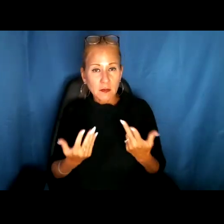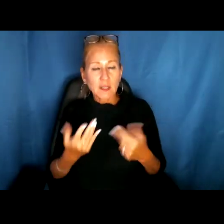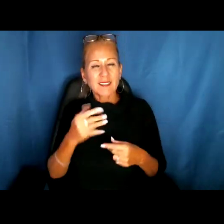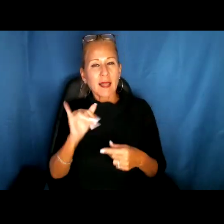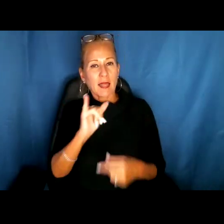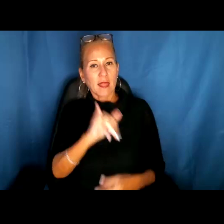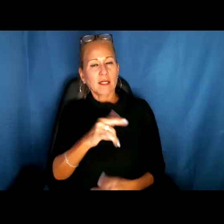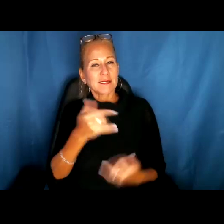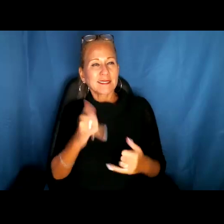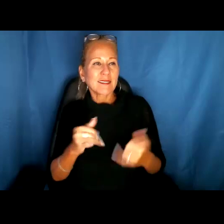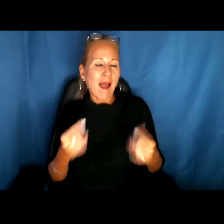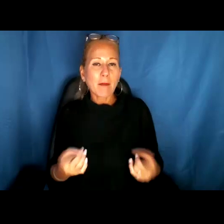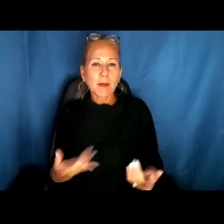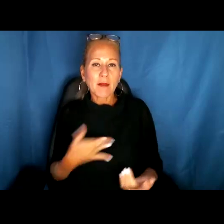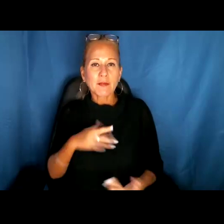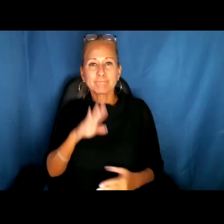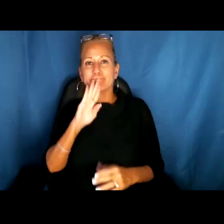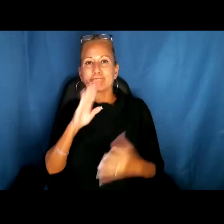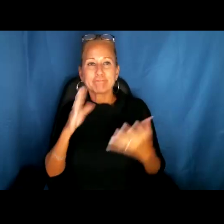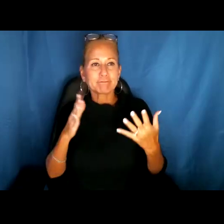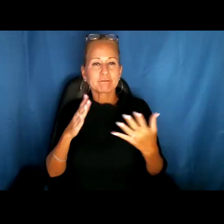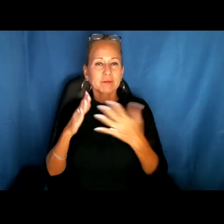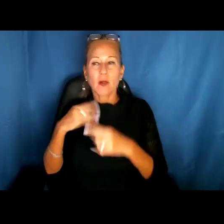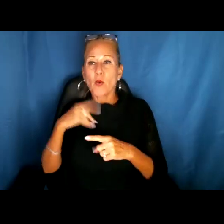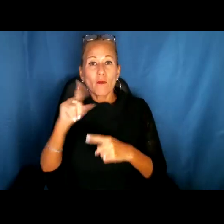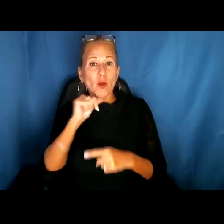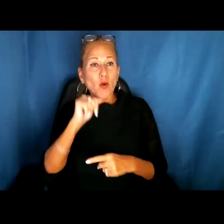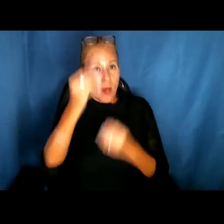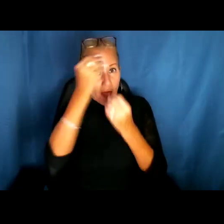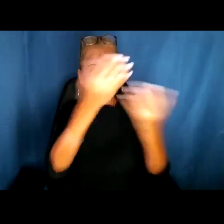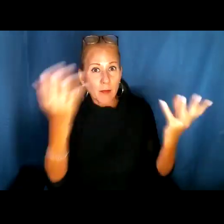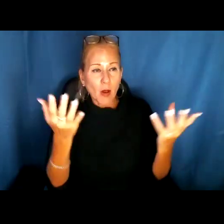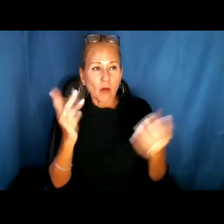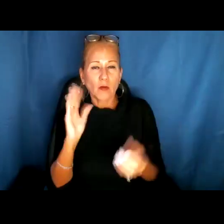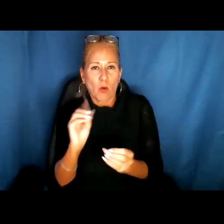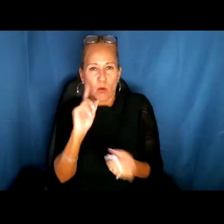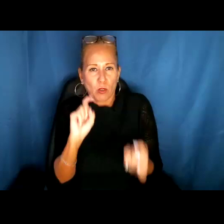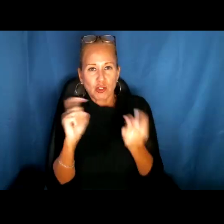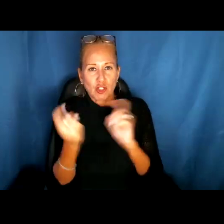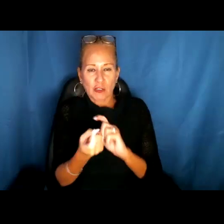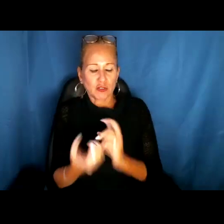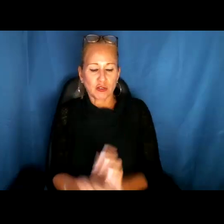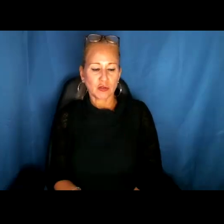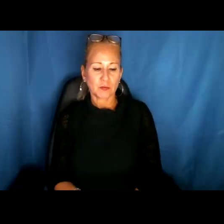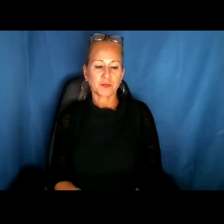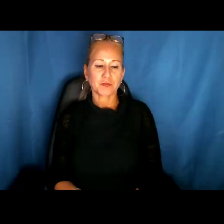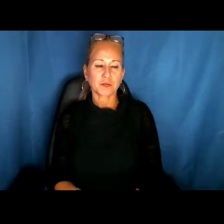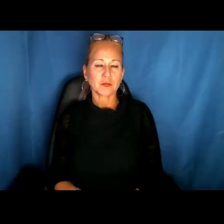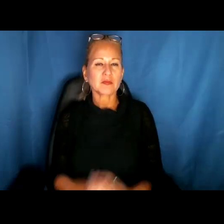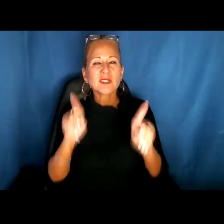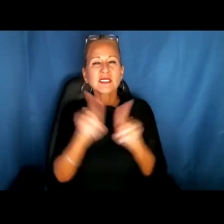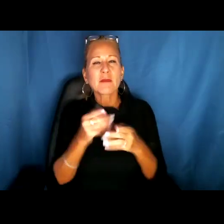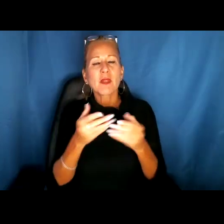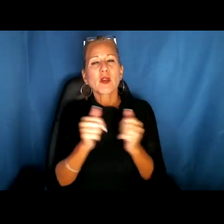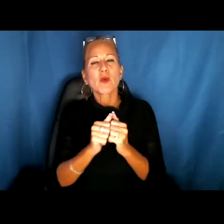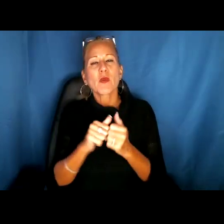like that are still happening. And if we don't shout out that awareness, it will never change. Same thing goes with